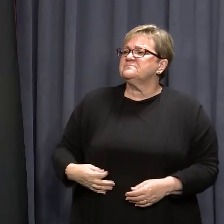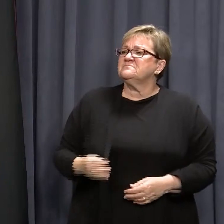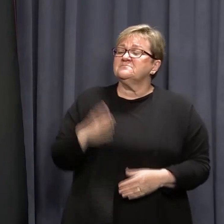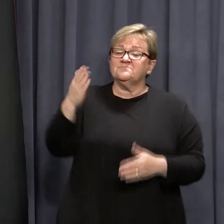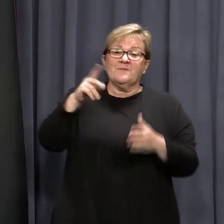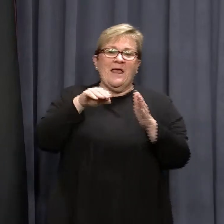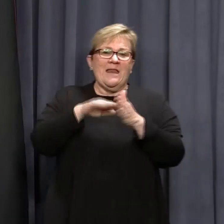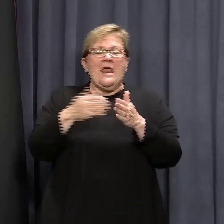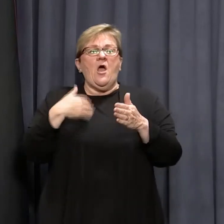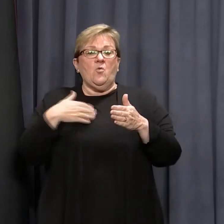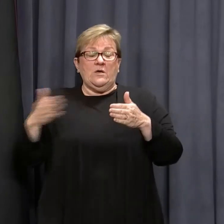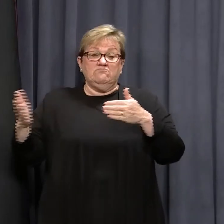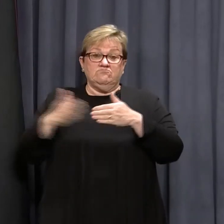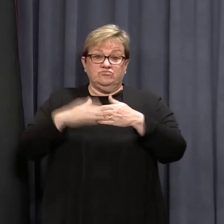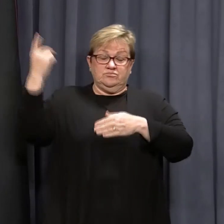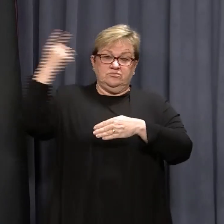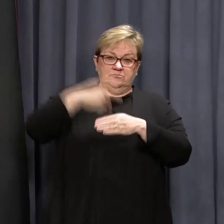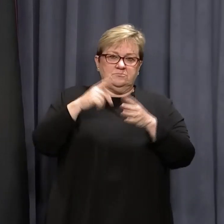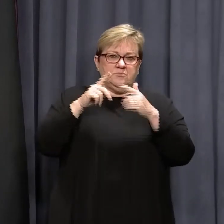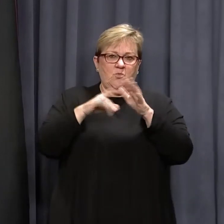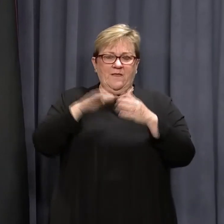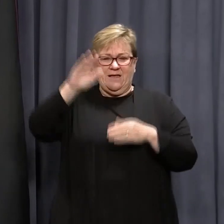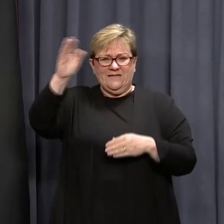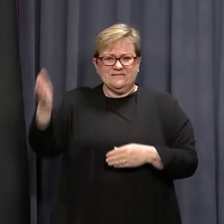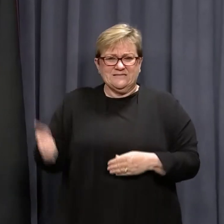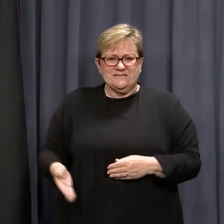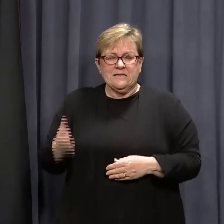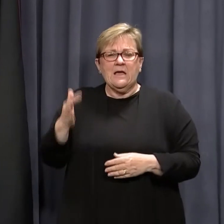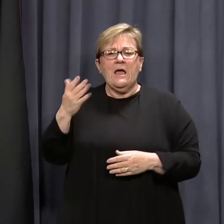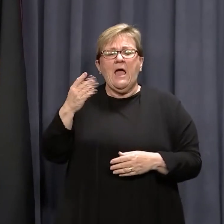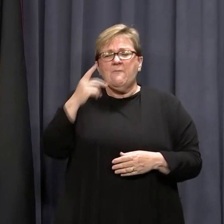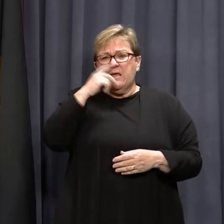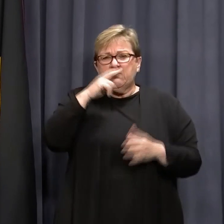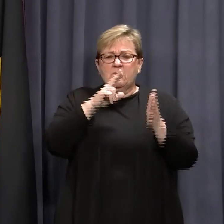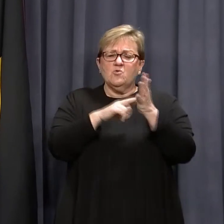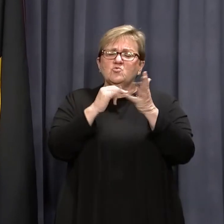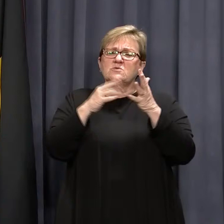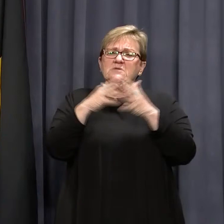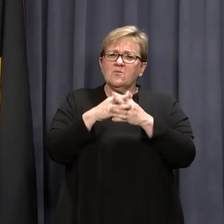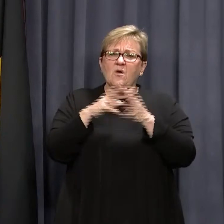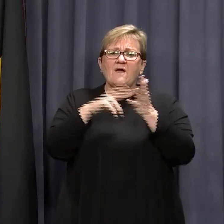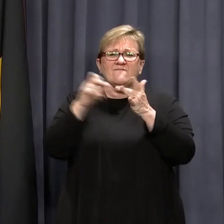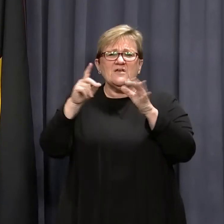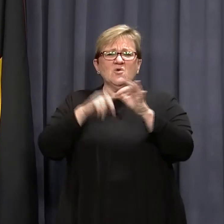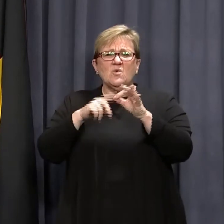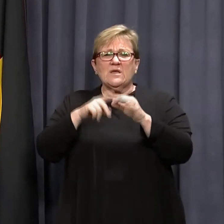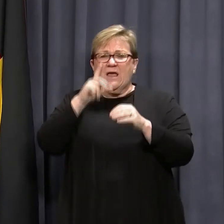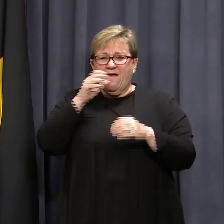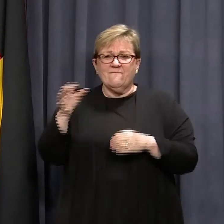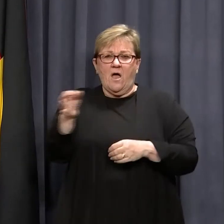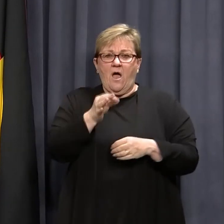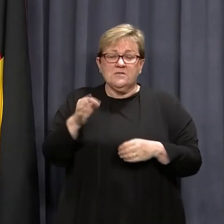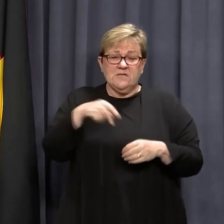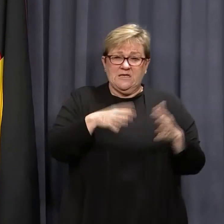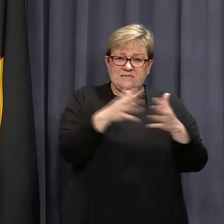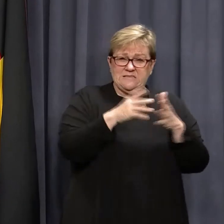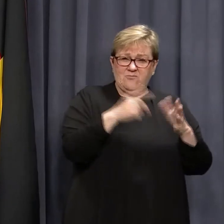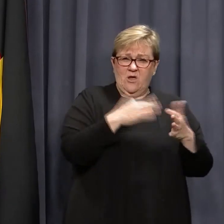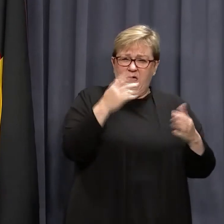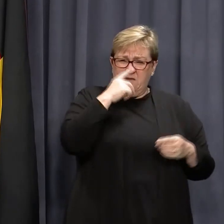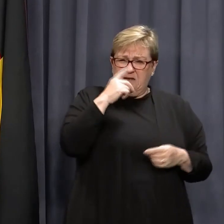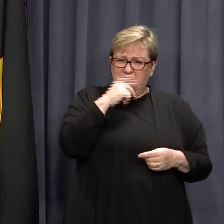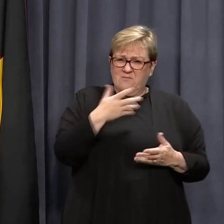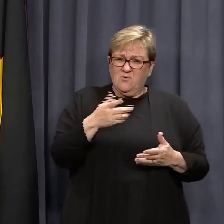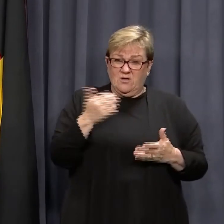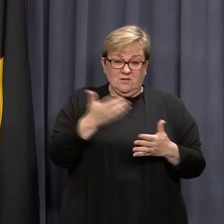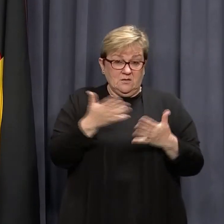with the entire eastern seaboard, how many arrivals from New South Wales, Victoria and Queensland are currently in isolation in WA, and how much of